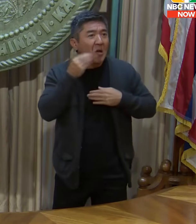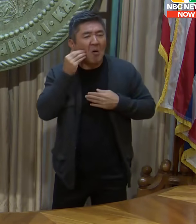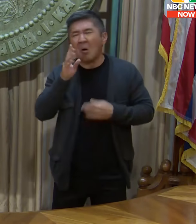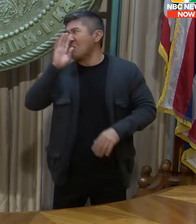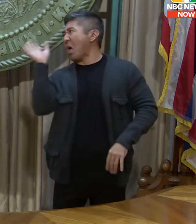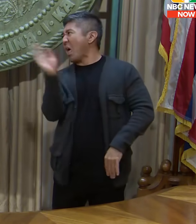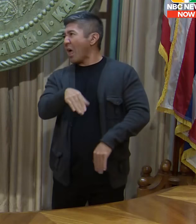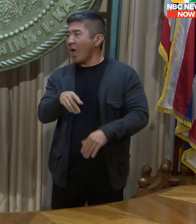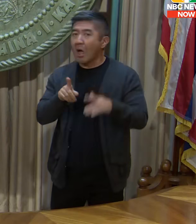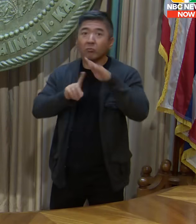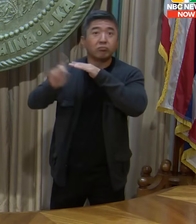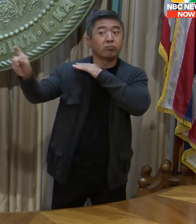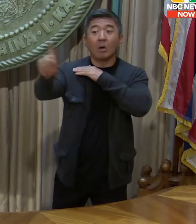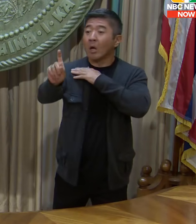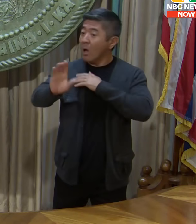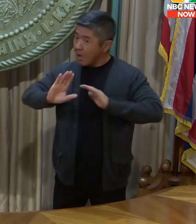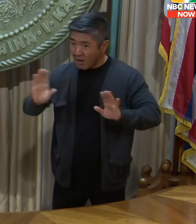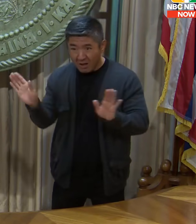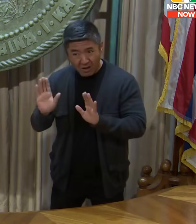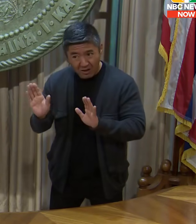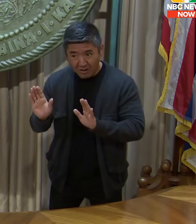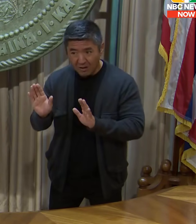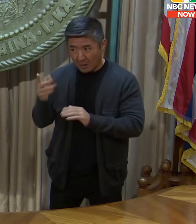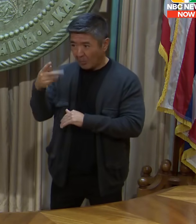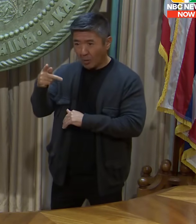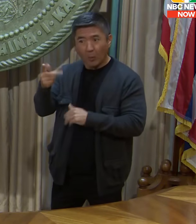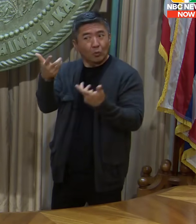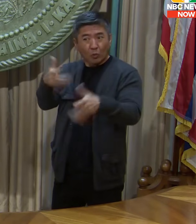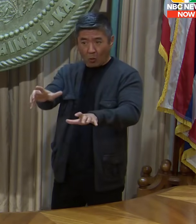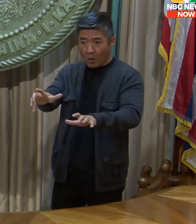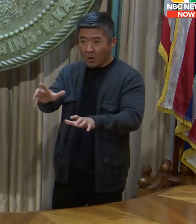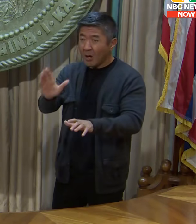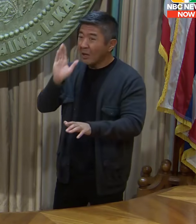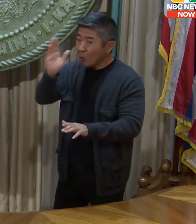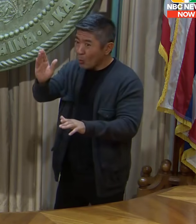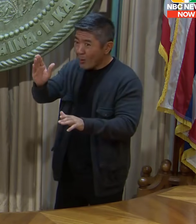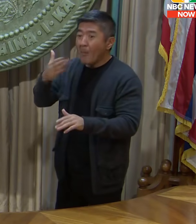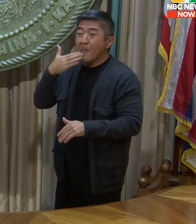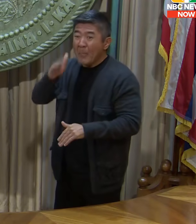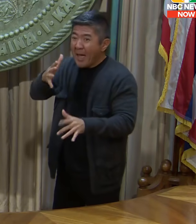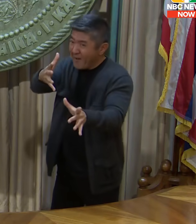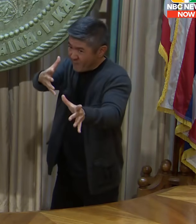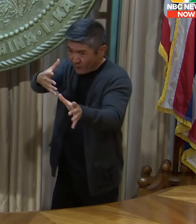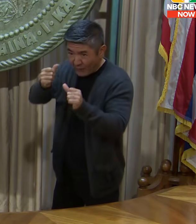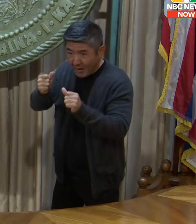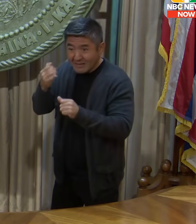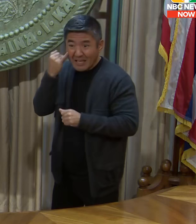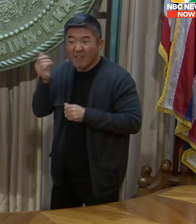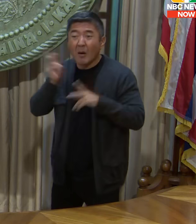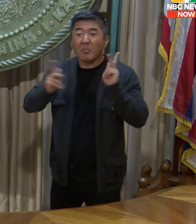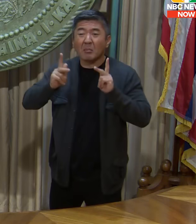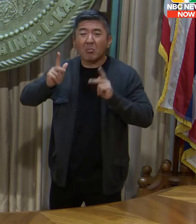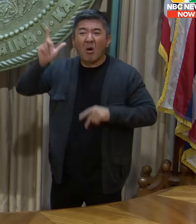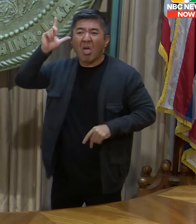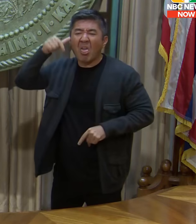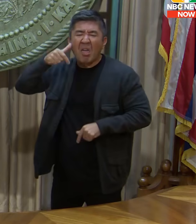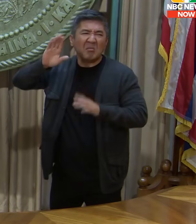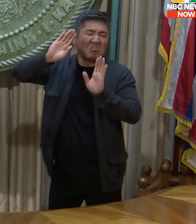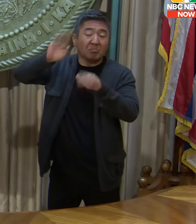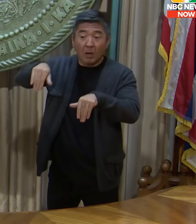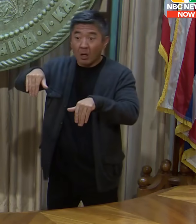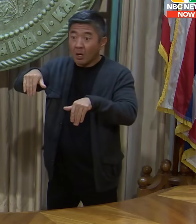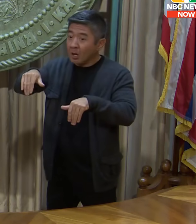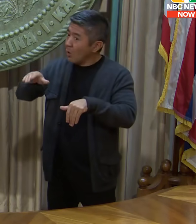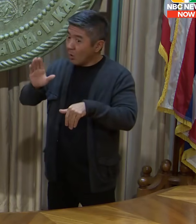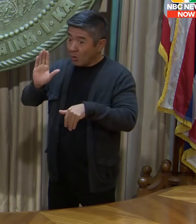something important. This is how fast it goes bad for us, how fast it goes bad. If people don't listen, it will go up, and